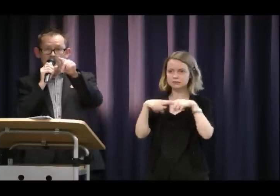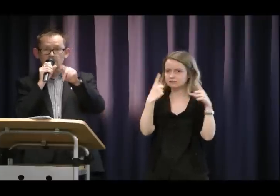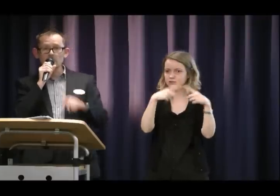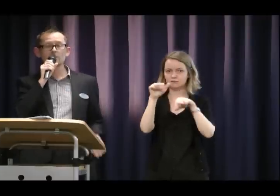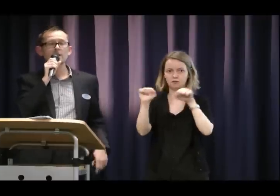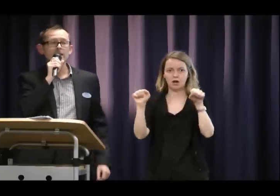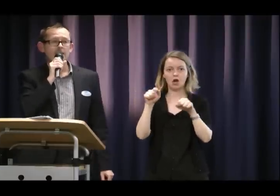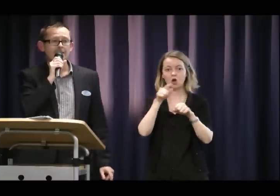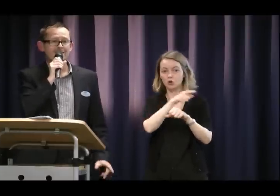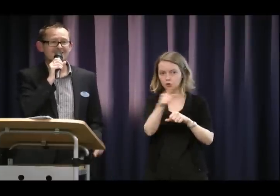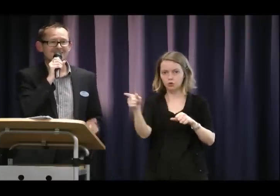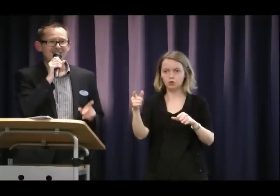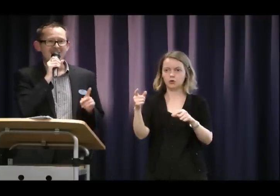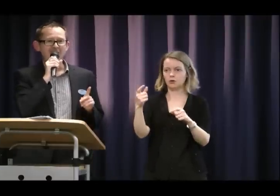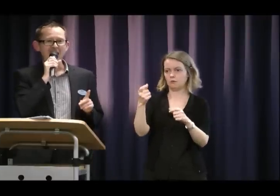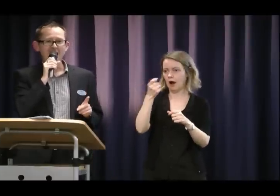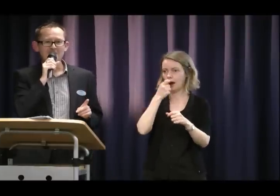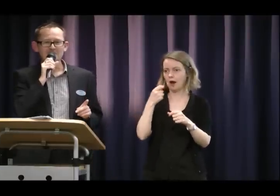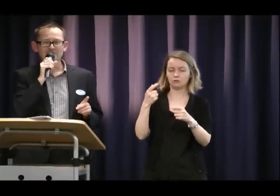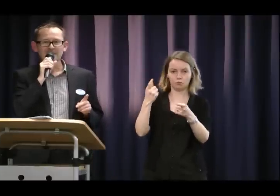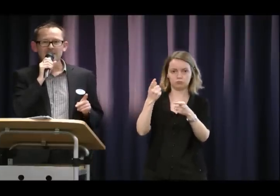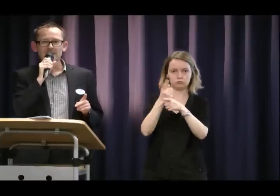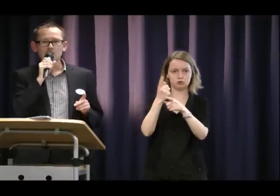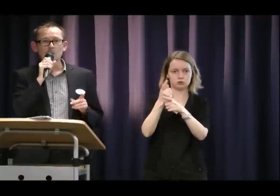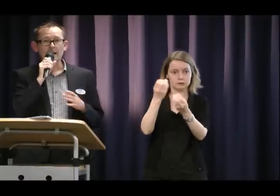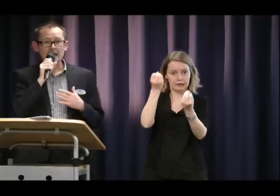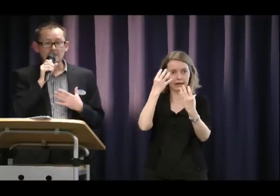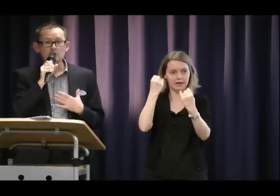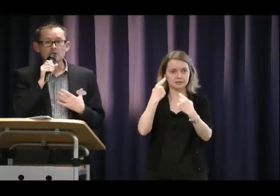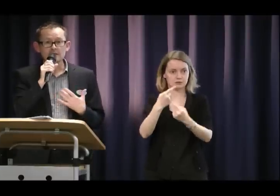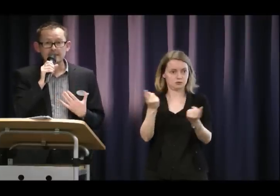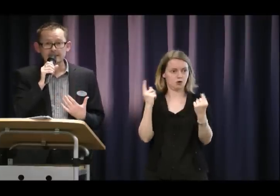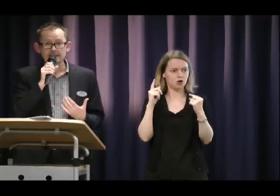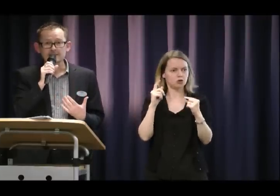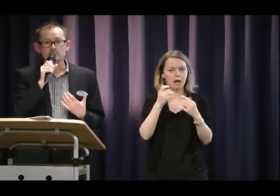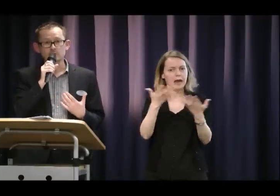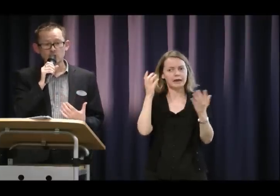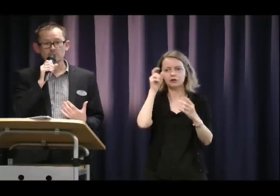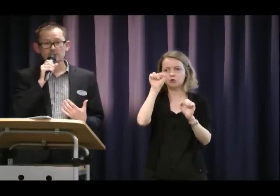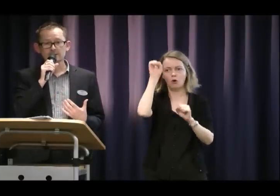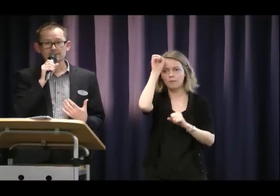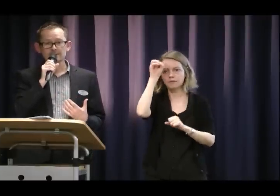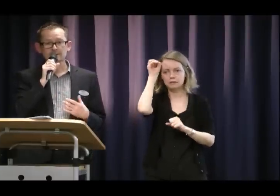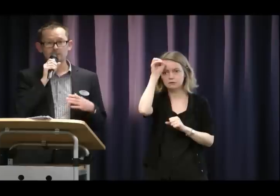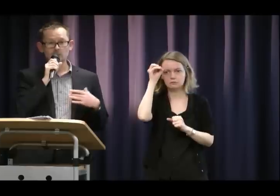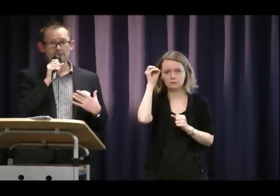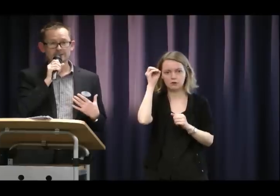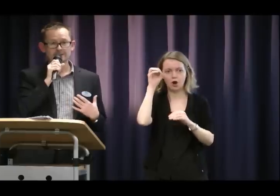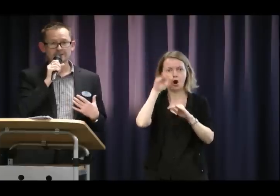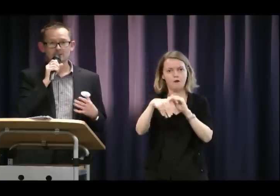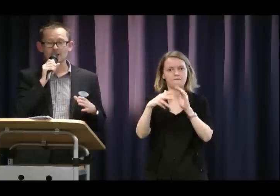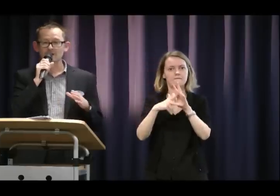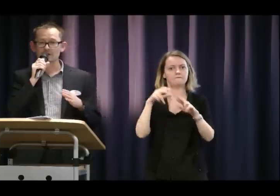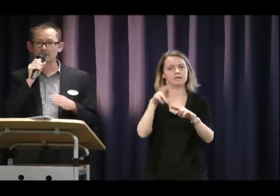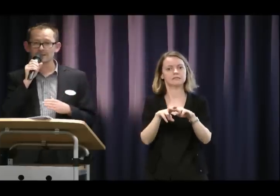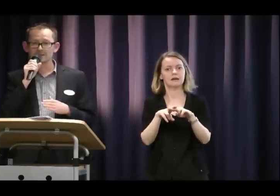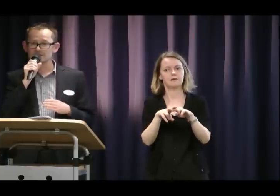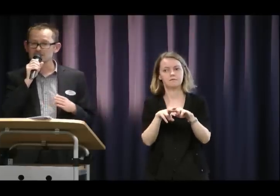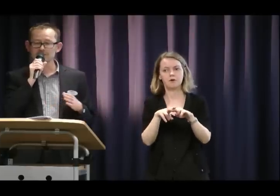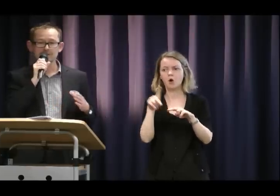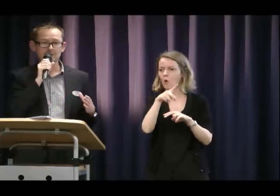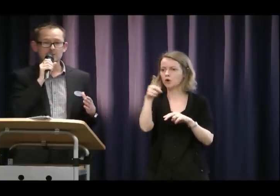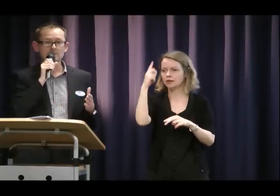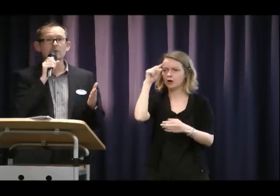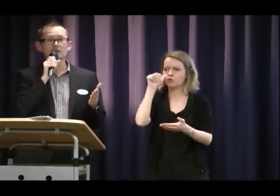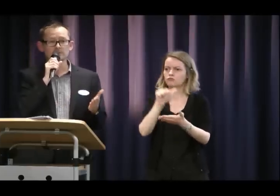you, including you at home, is whatever you think is appropriate for VicDeaf, for our clients,